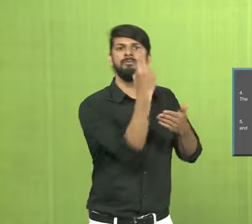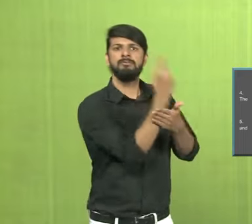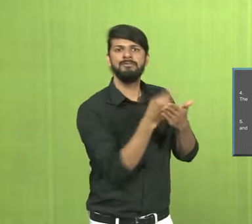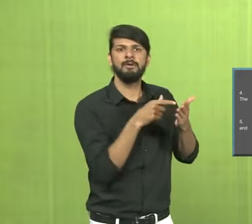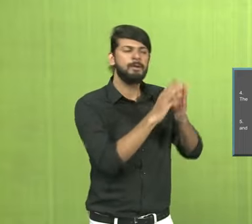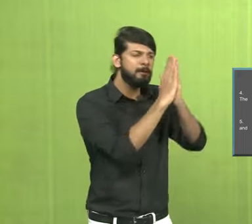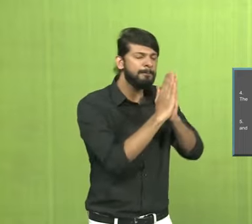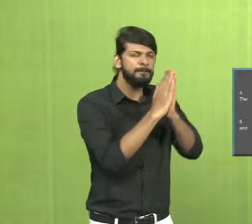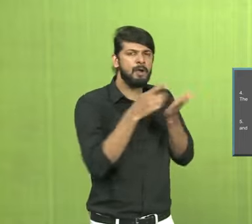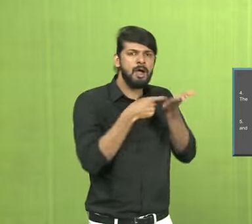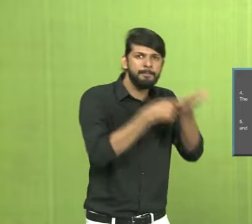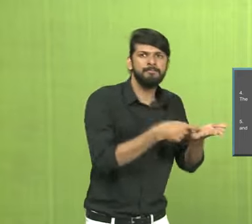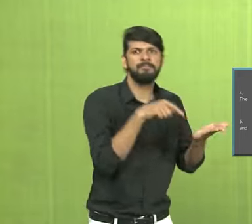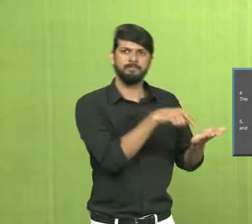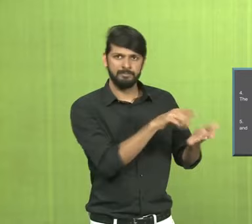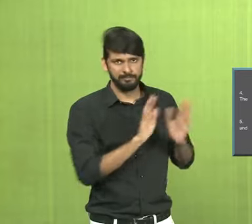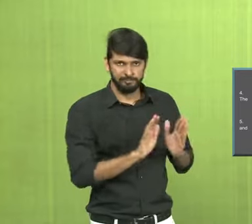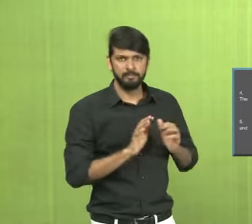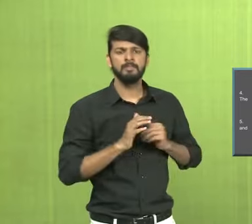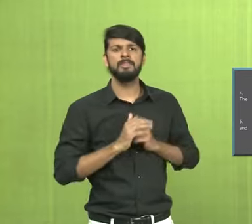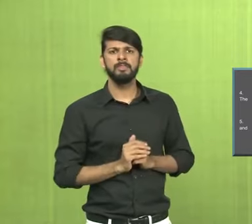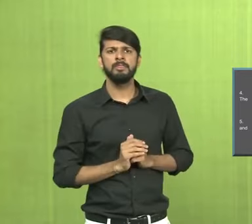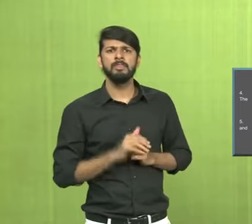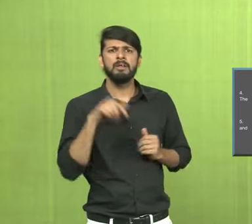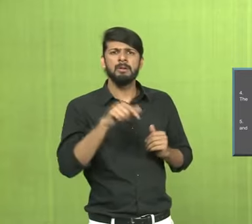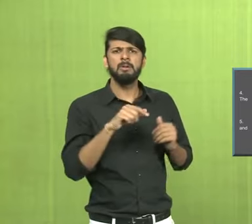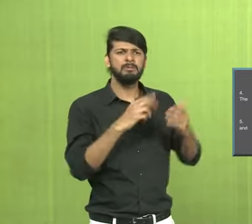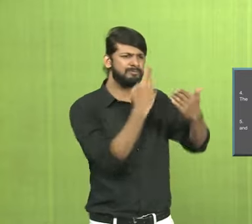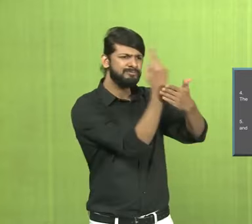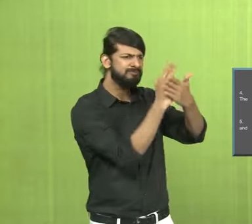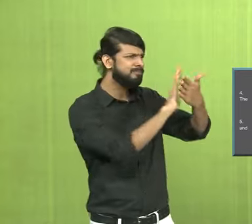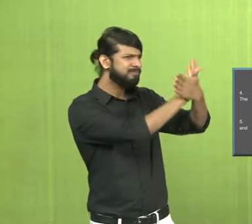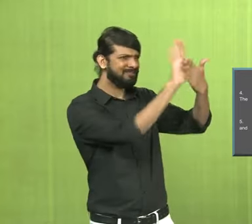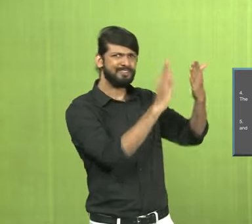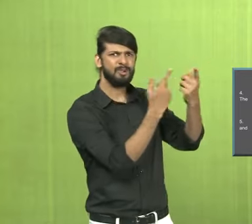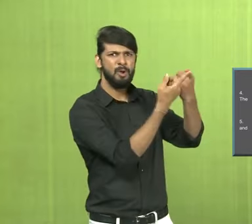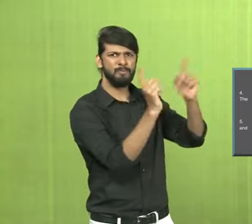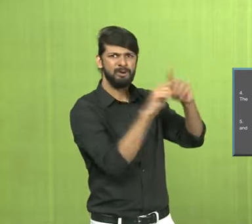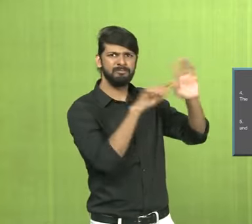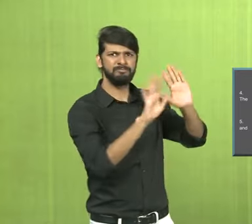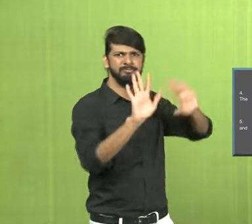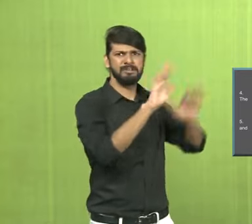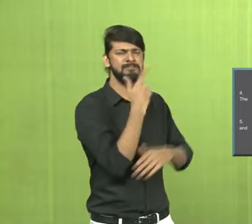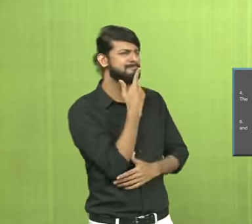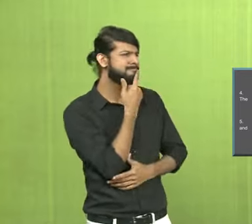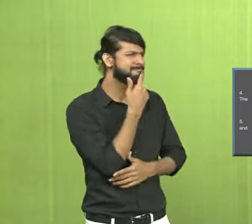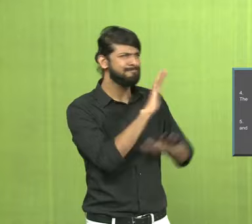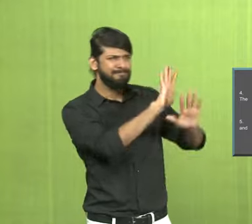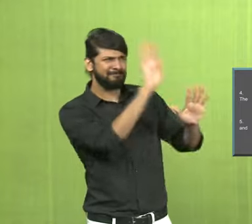This person is an expert and has been making these paintings in that area. The Pithora mural is made on